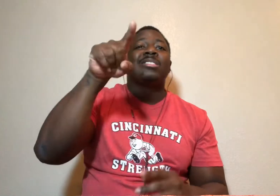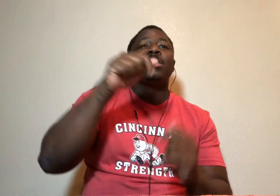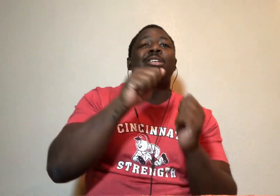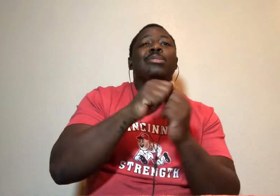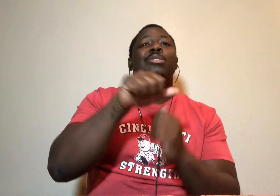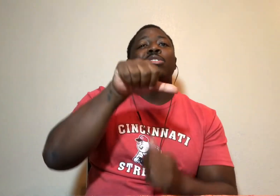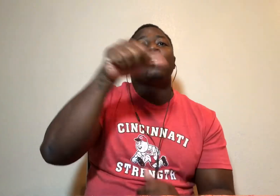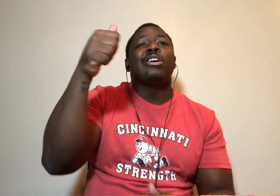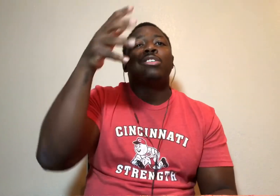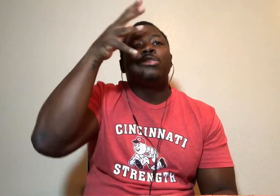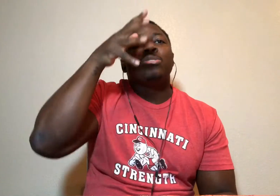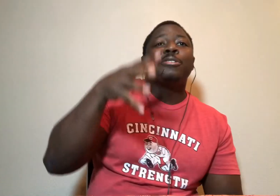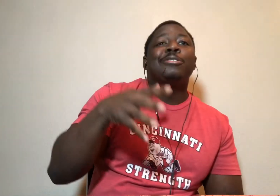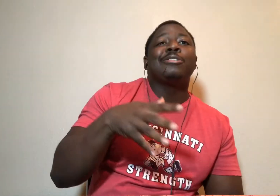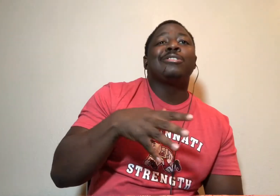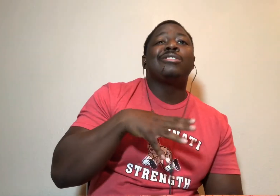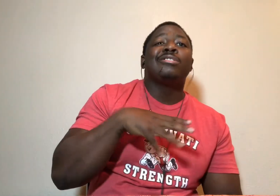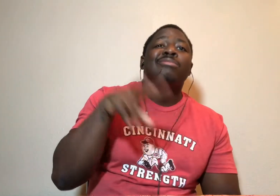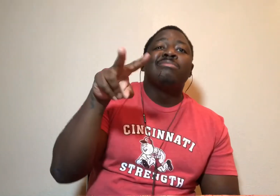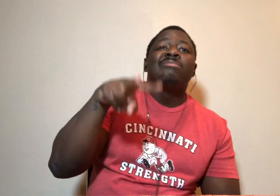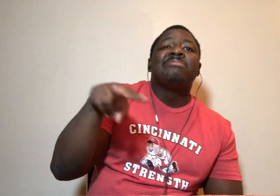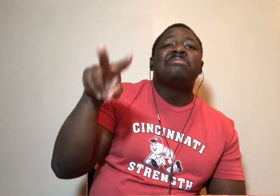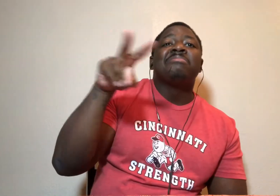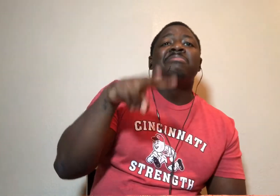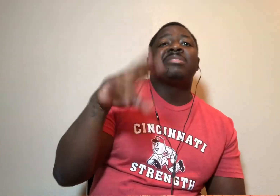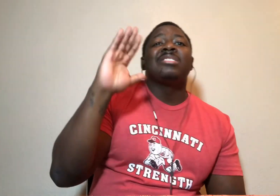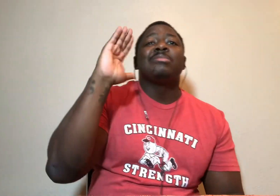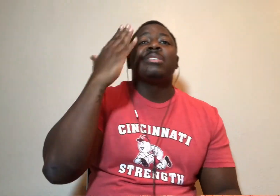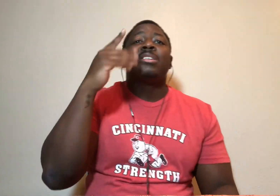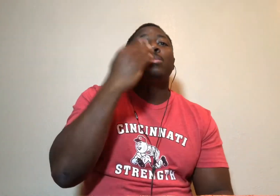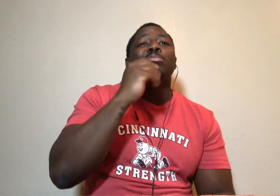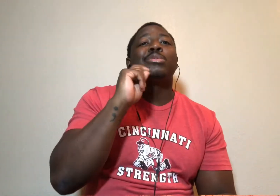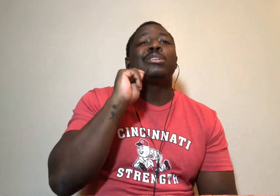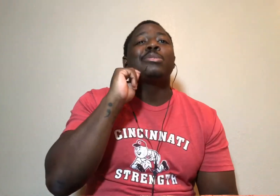I seen you with your other dude. He seemed like he was pretty